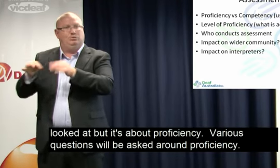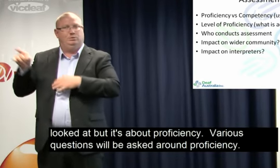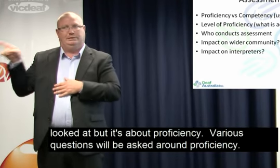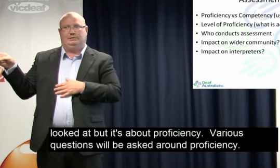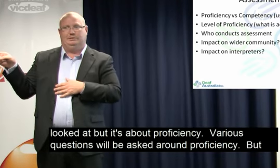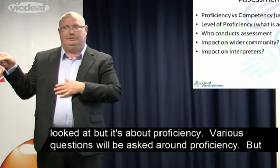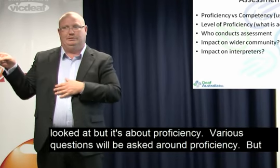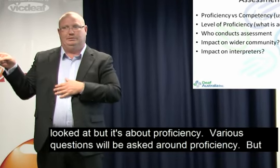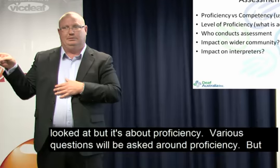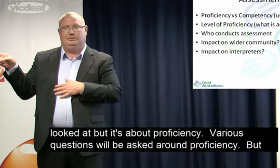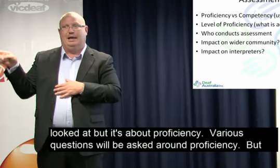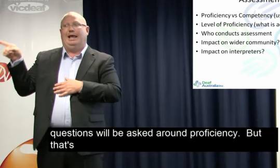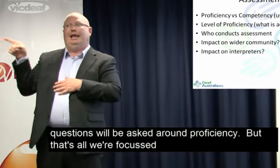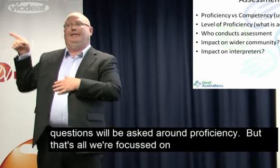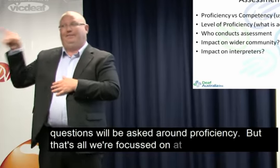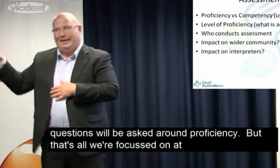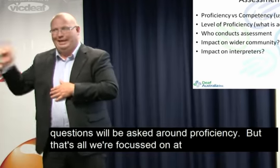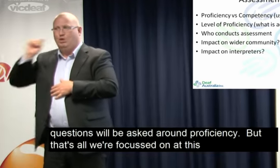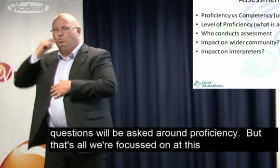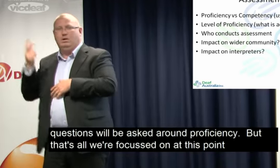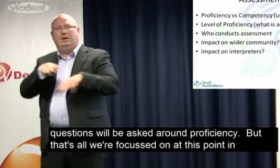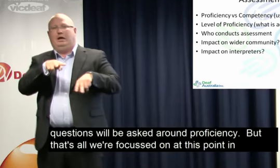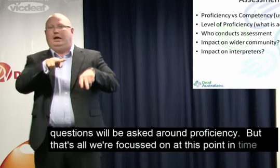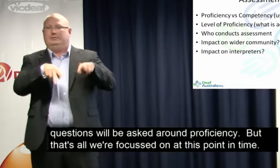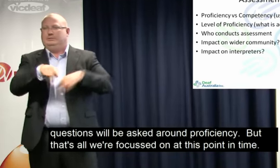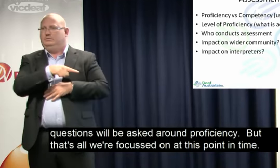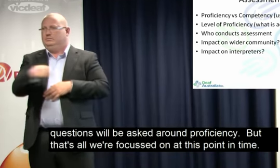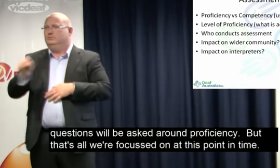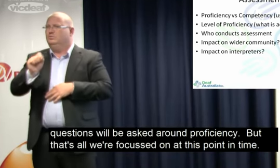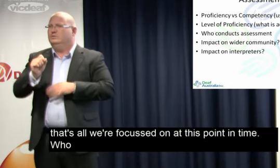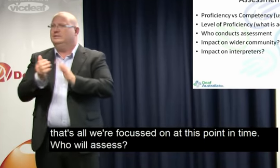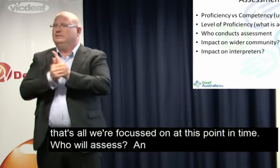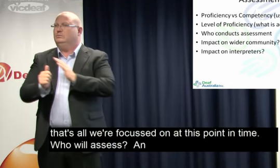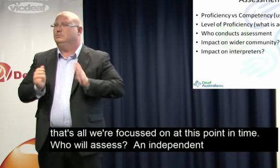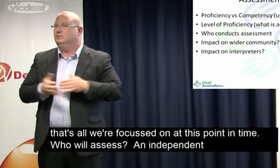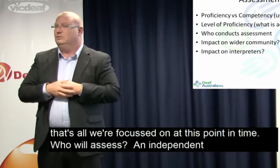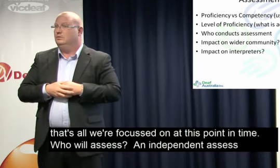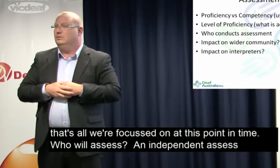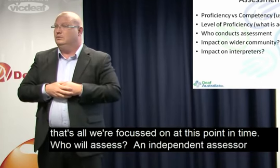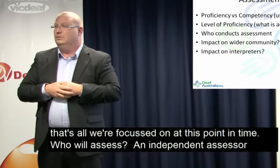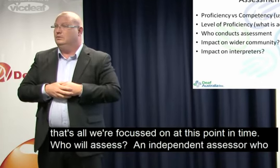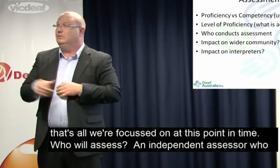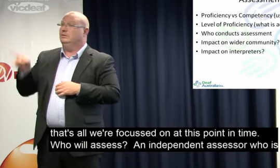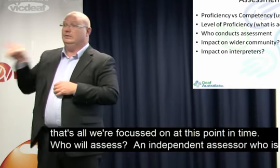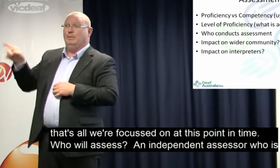independent assessor who is an expert in linguistics, who can assess your skills.